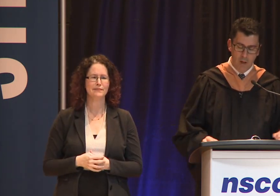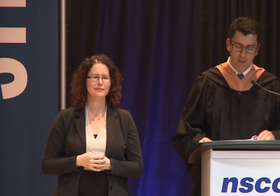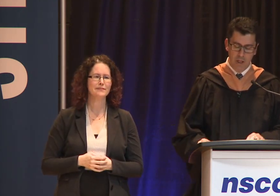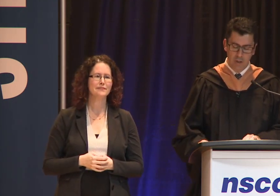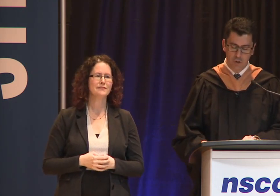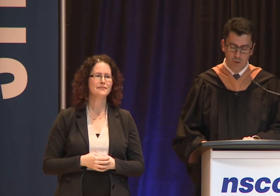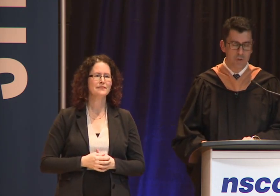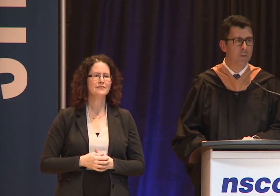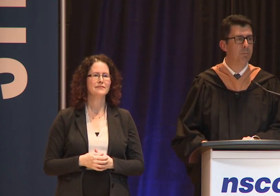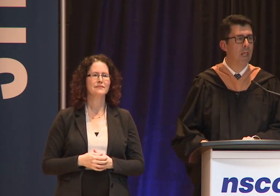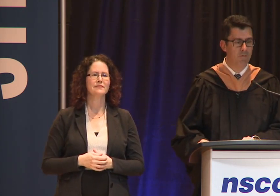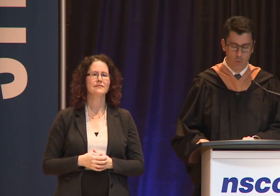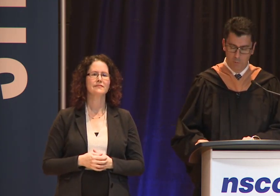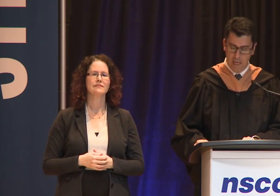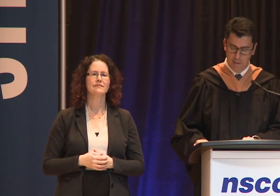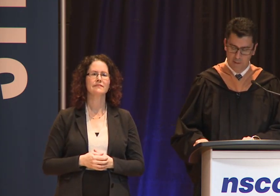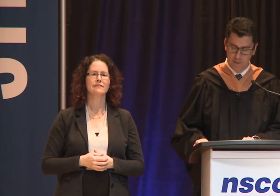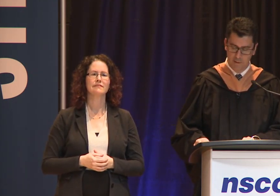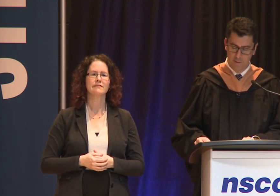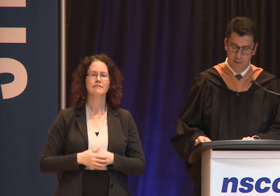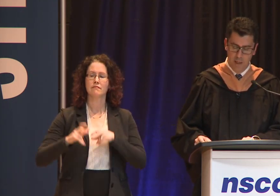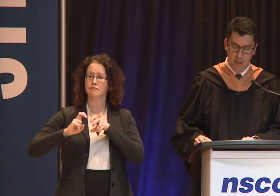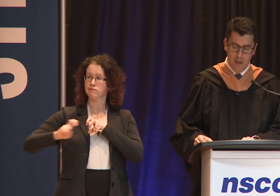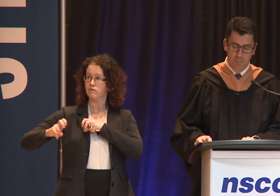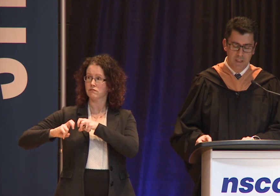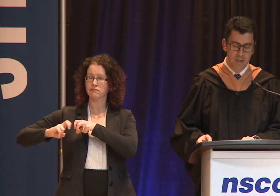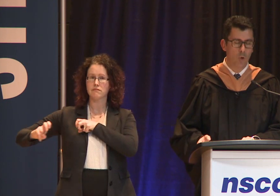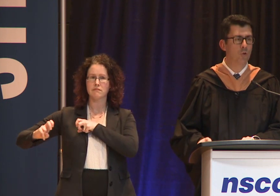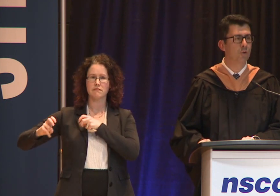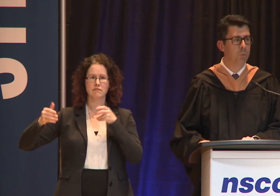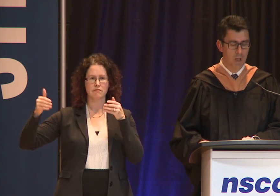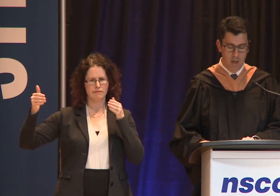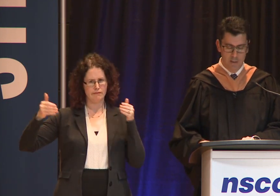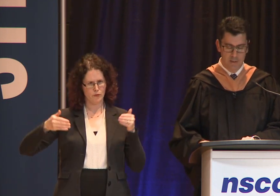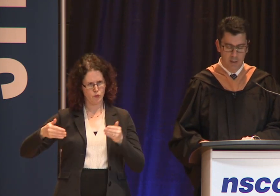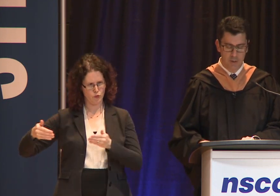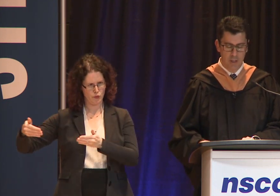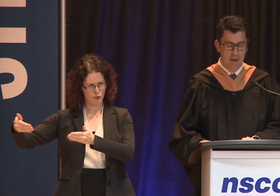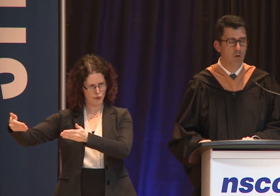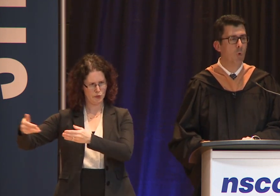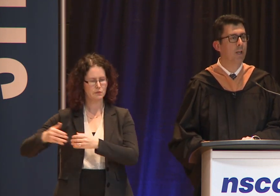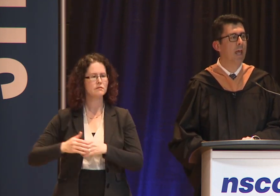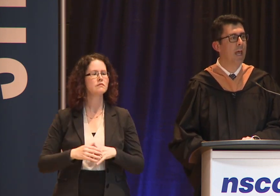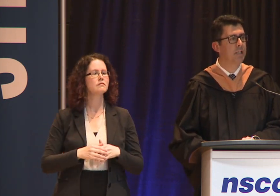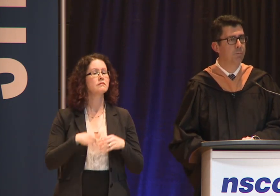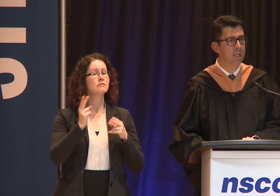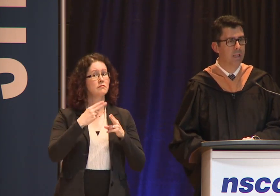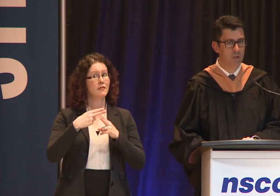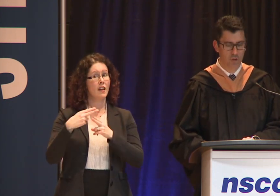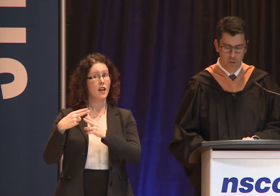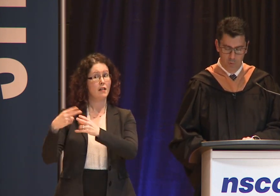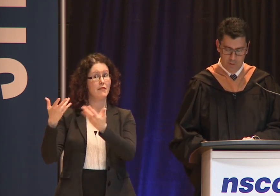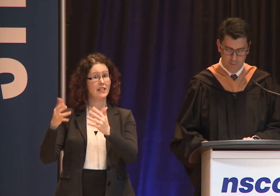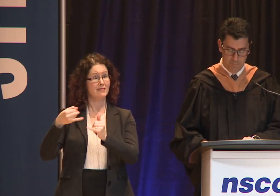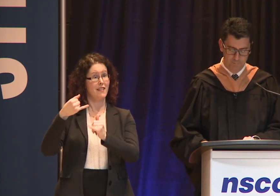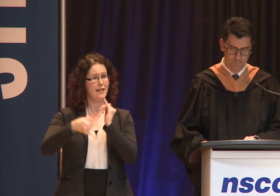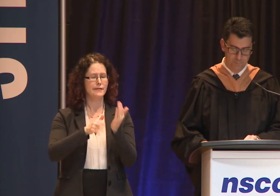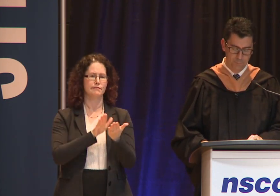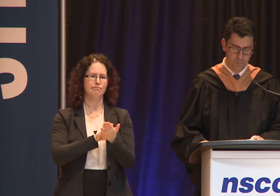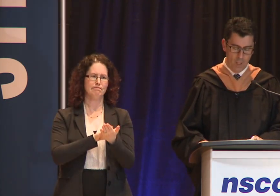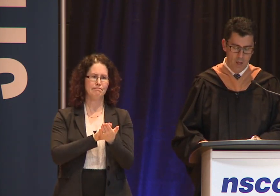I would now like to introduce the platform guests. Please hold your applause until everyone has been